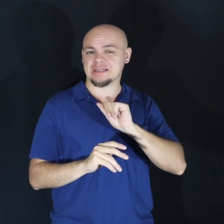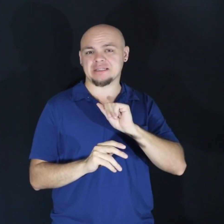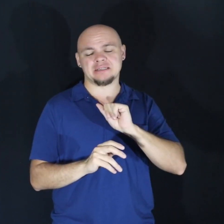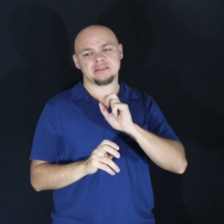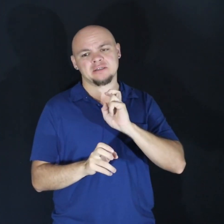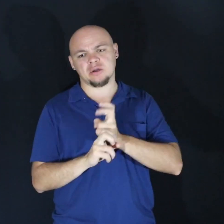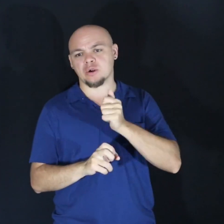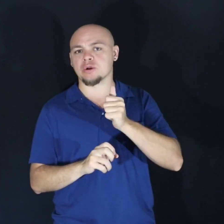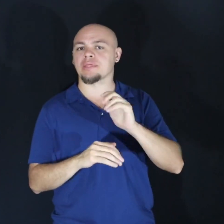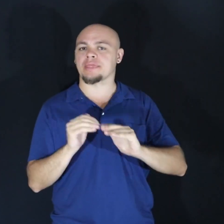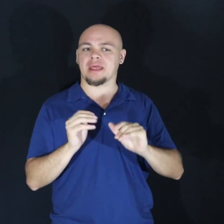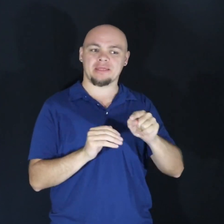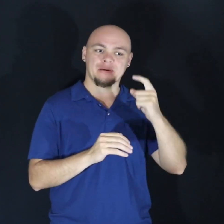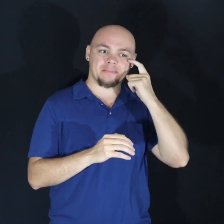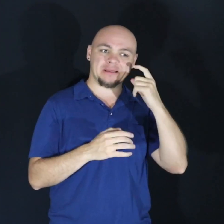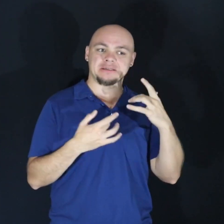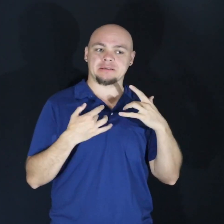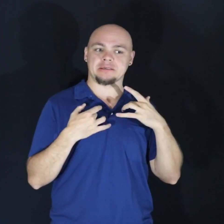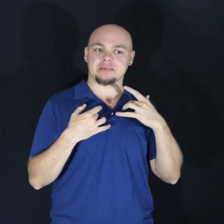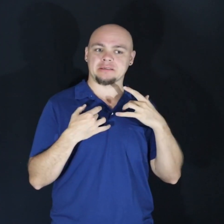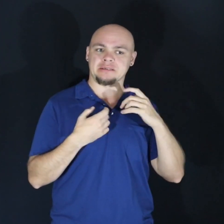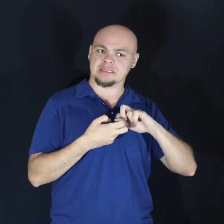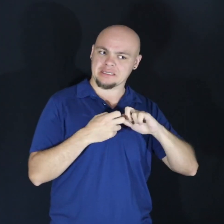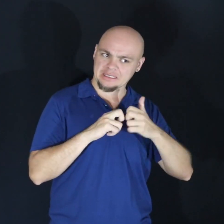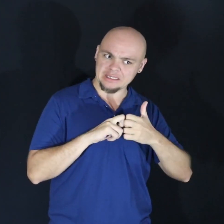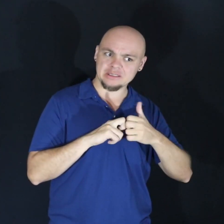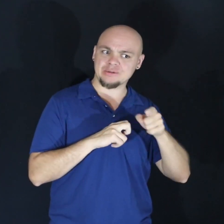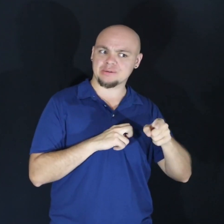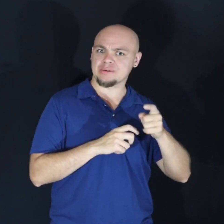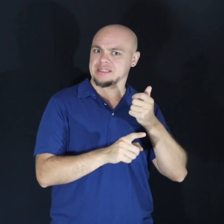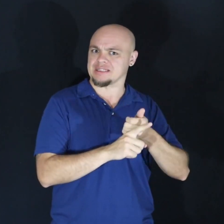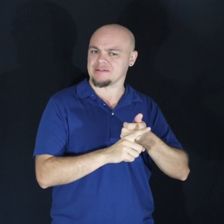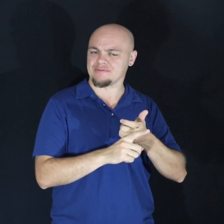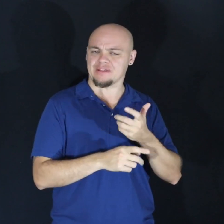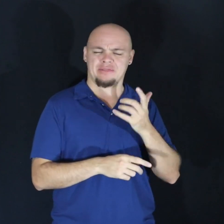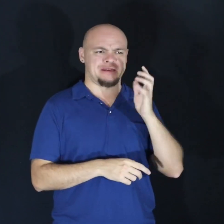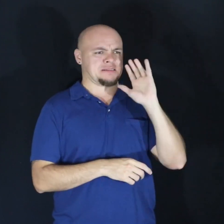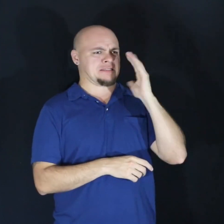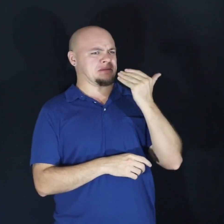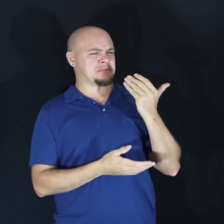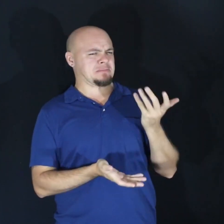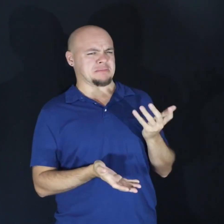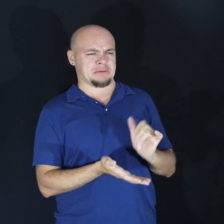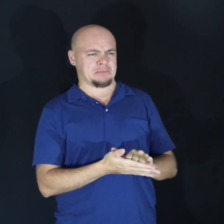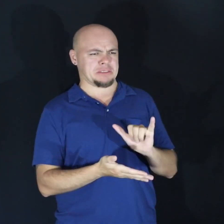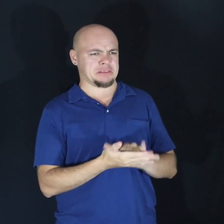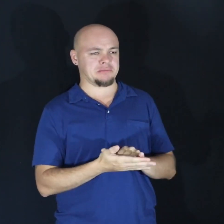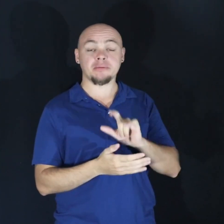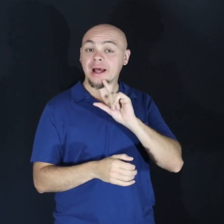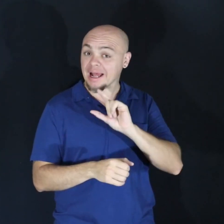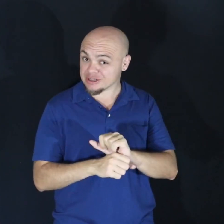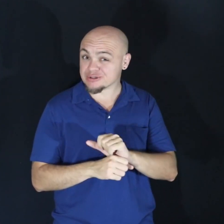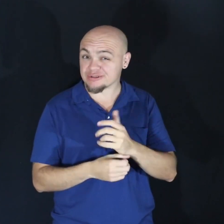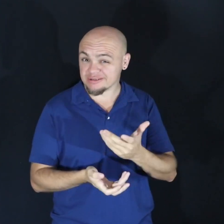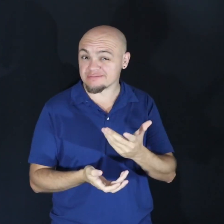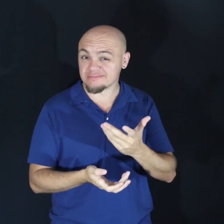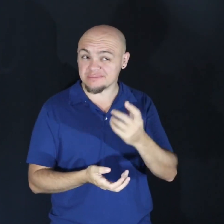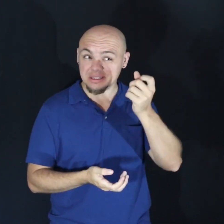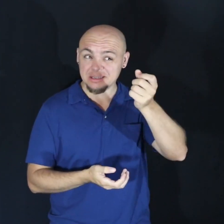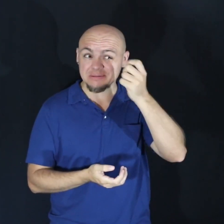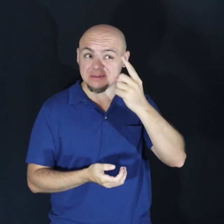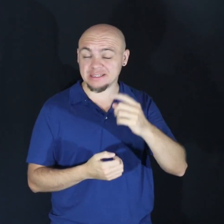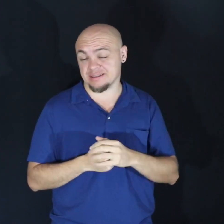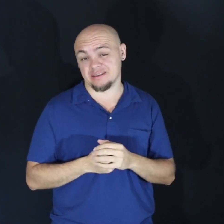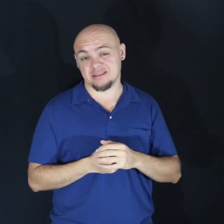actual mental illness itself. That sounds unbelievable, but if you really think about it, it makes